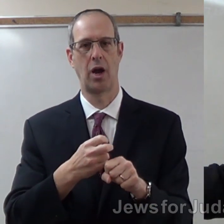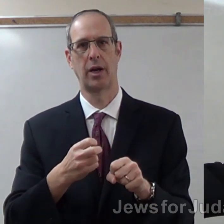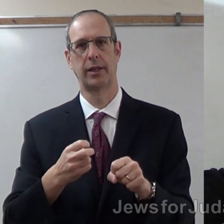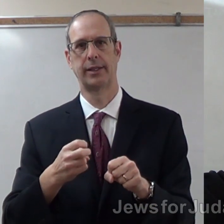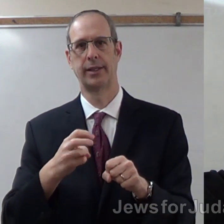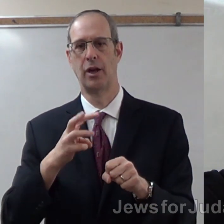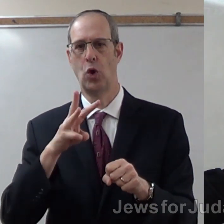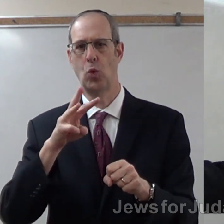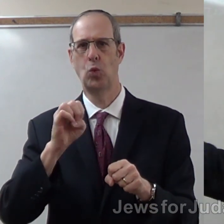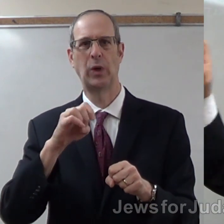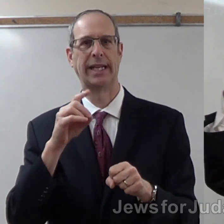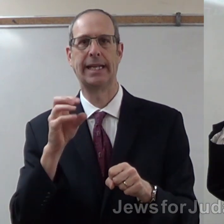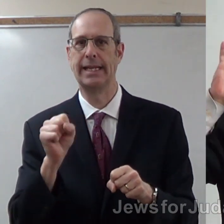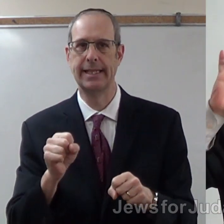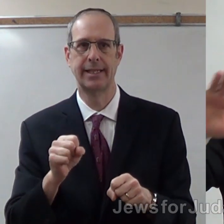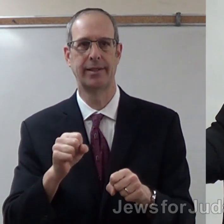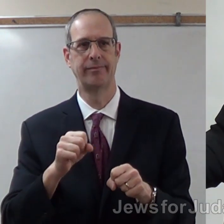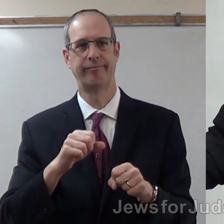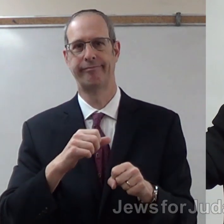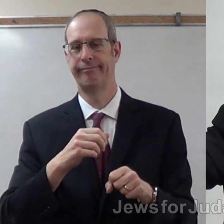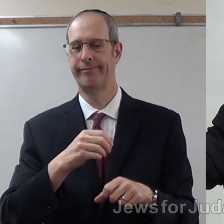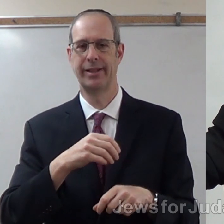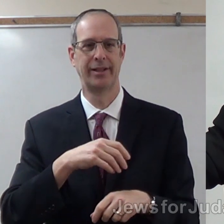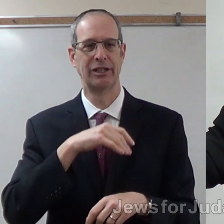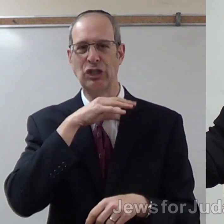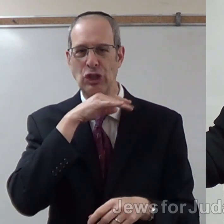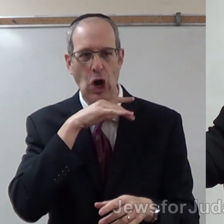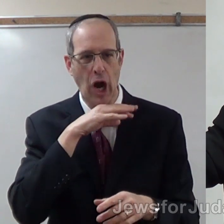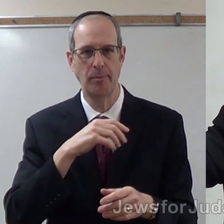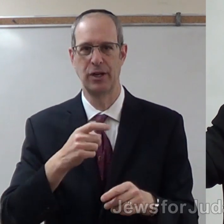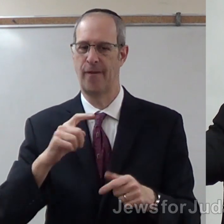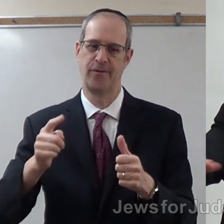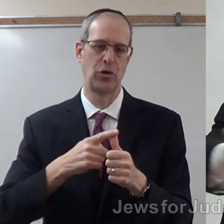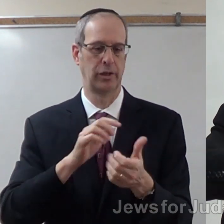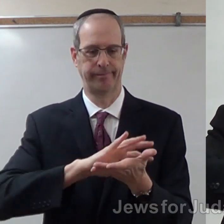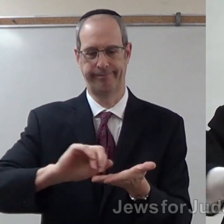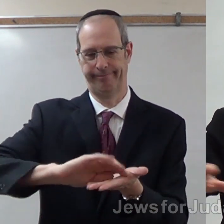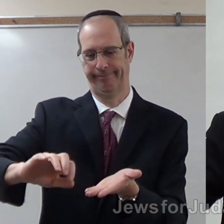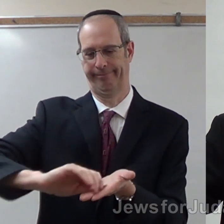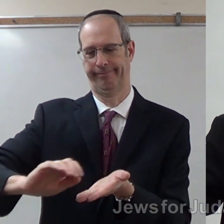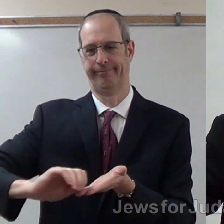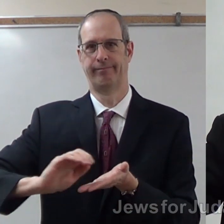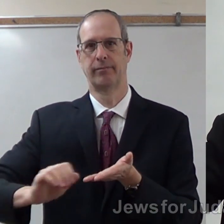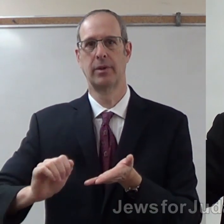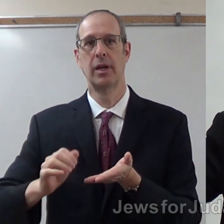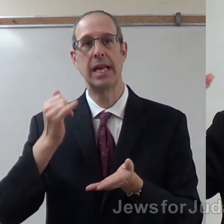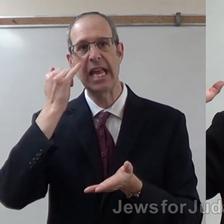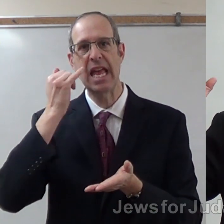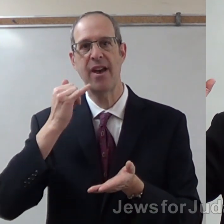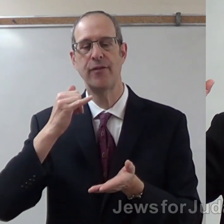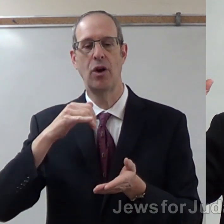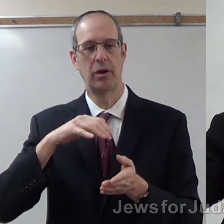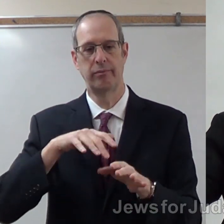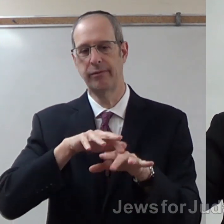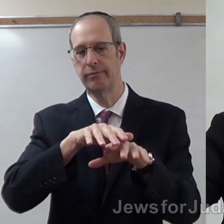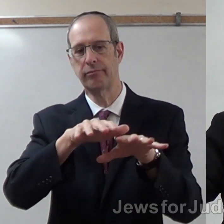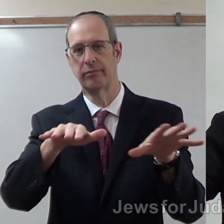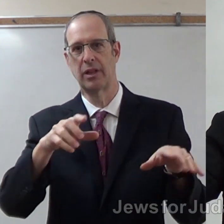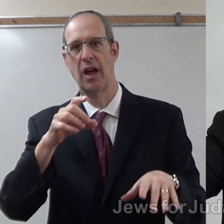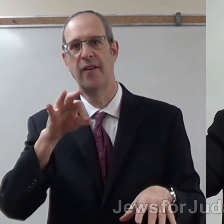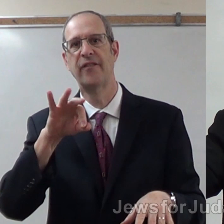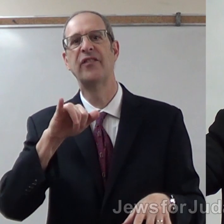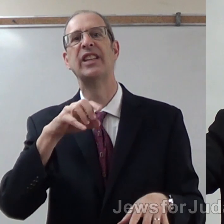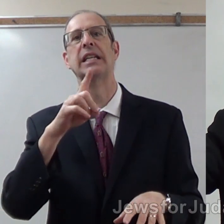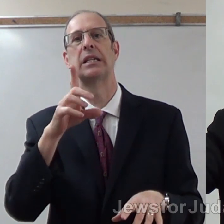the weeds and the garbage. Because if on the field there's all this garbage